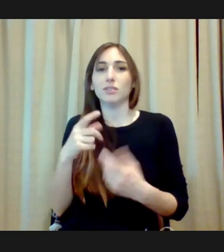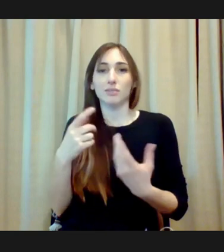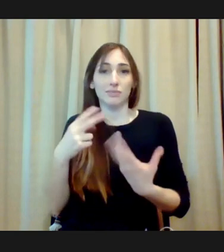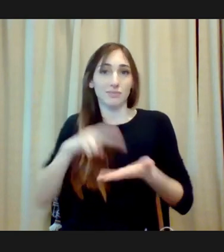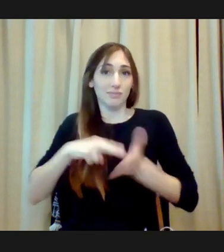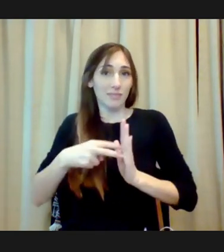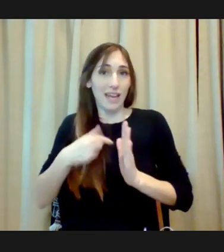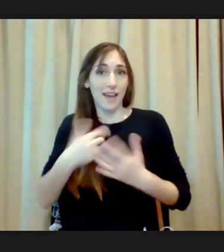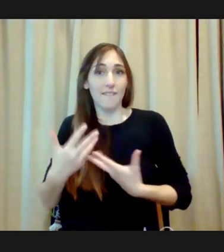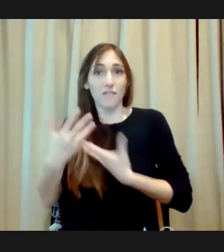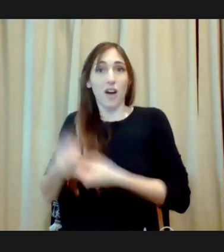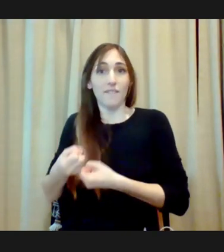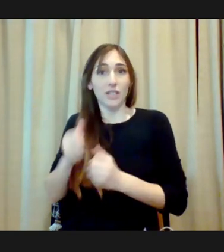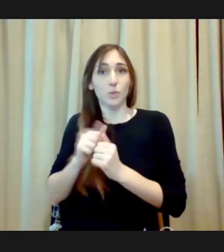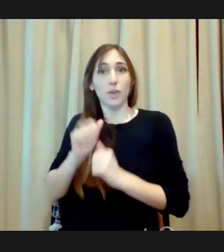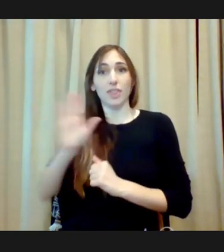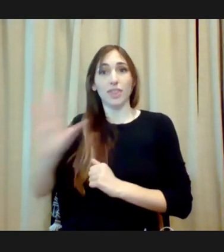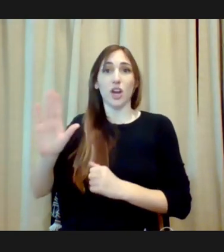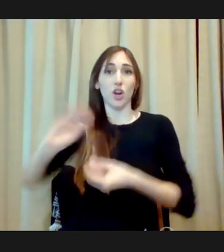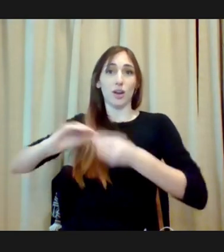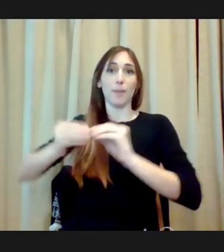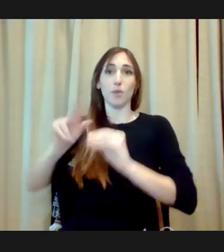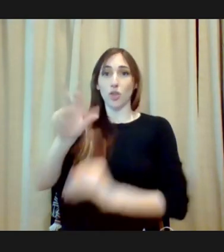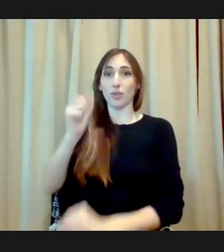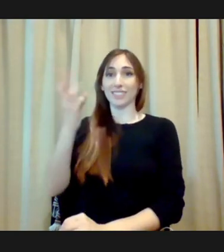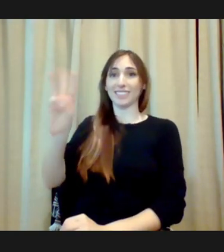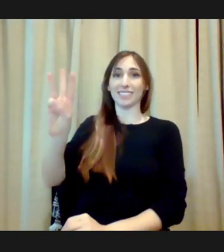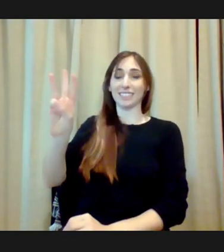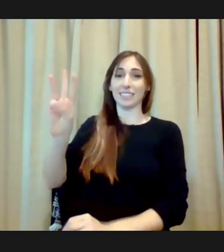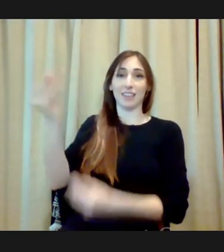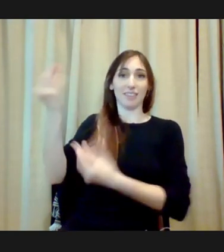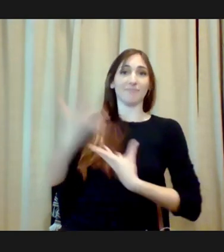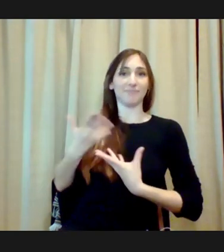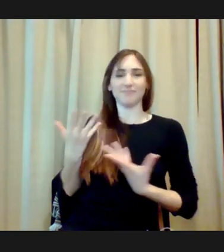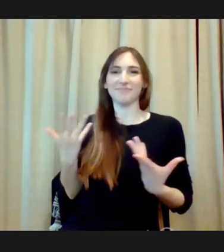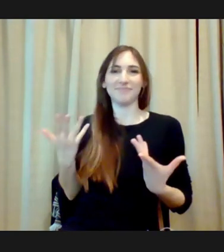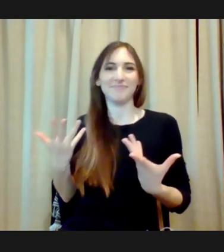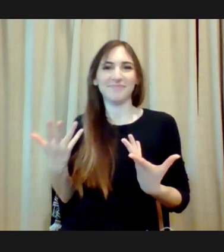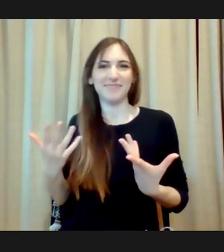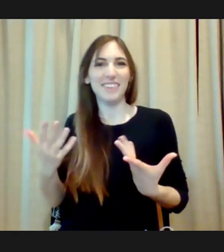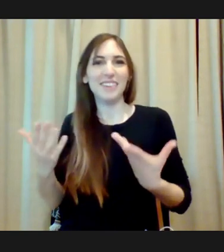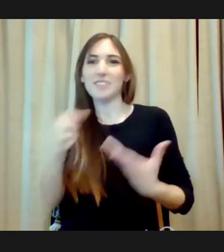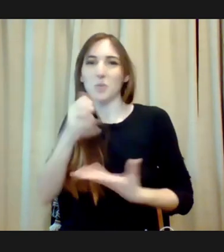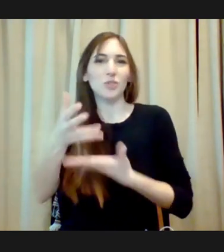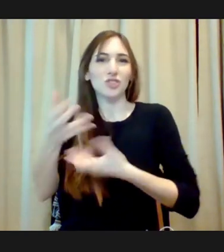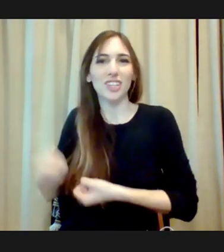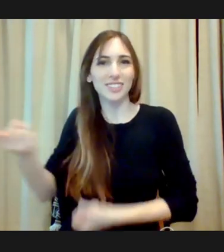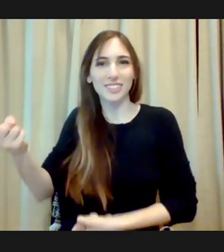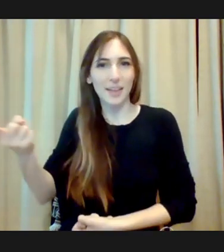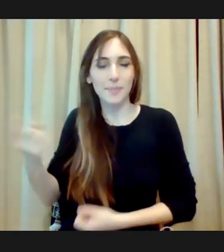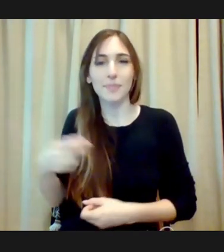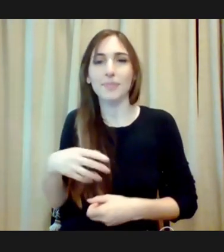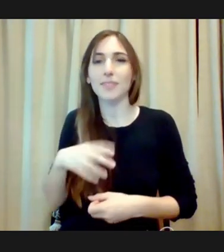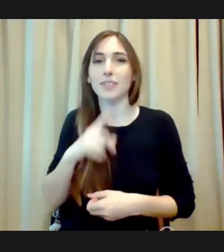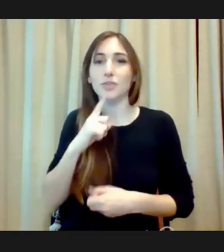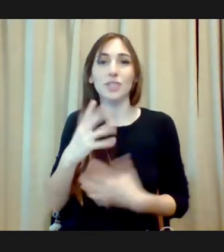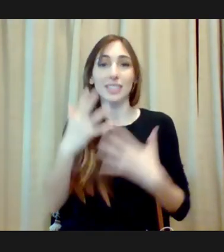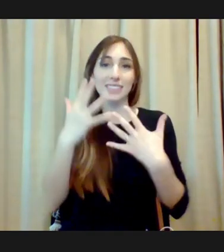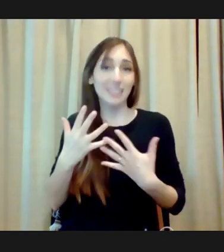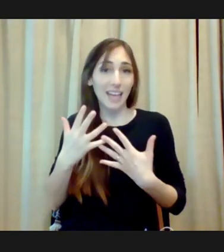figure of 316 wolves. The sad news is that based on that level that they claim, they are